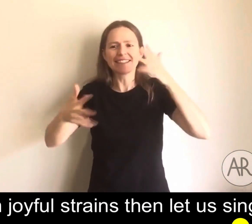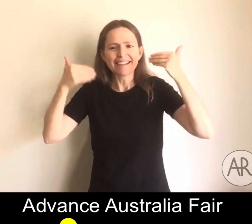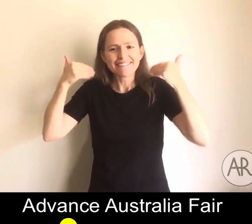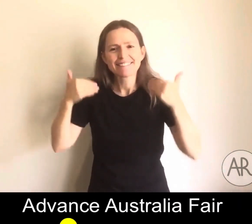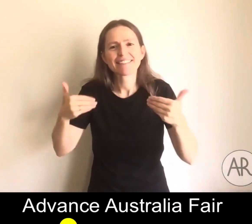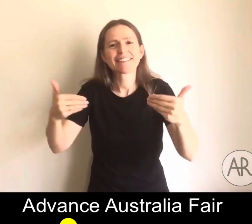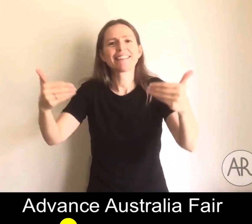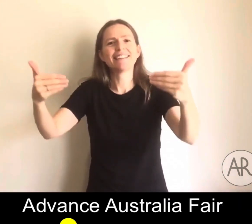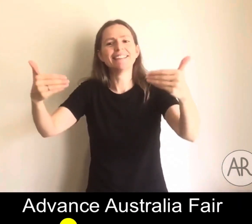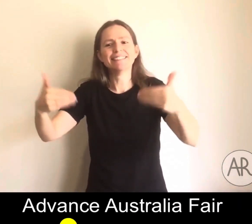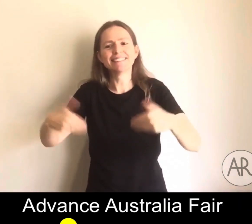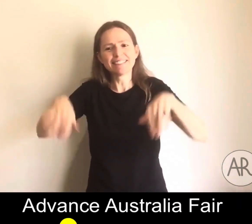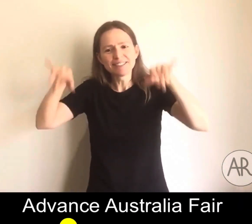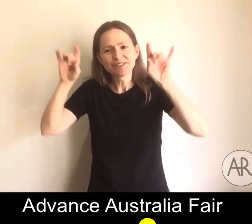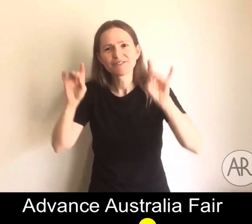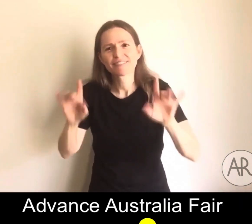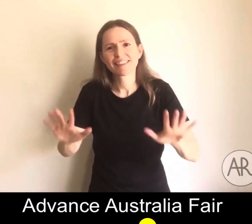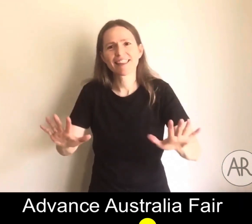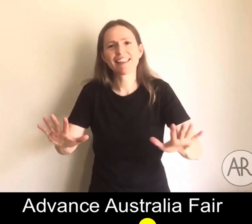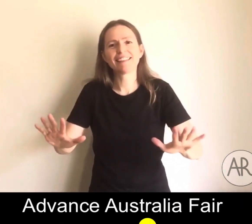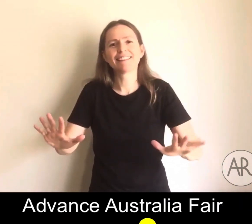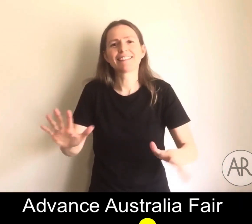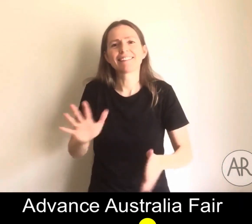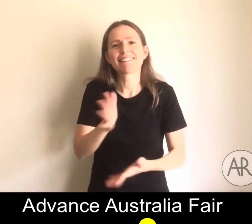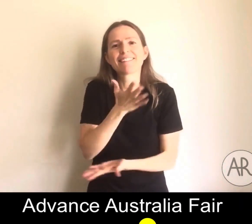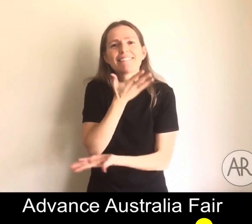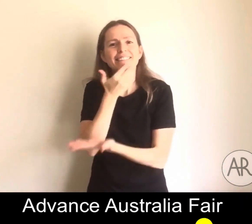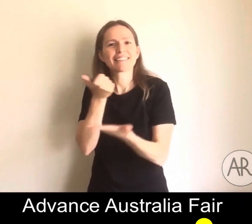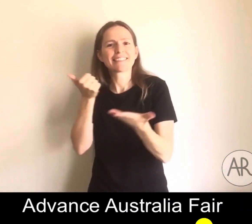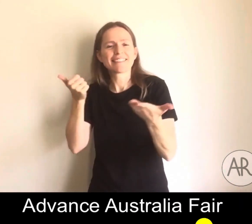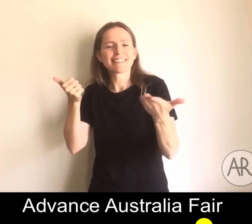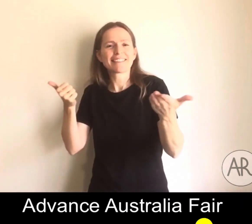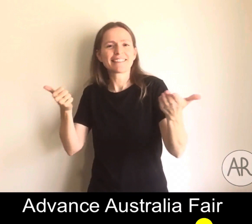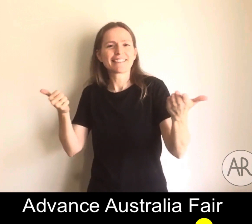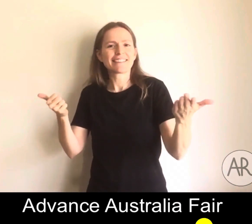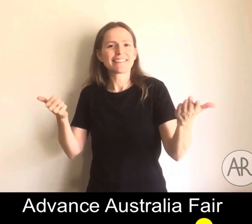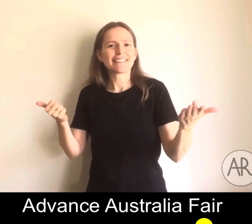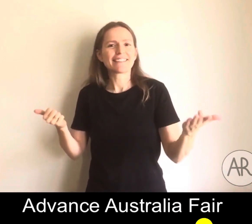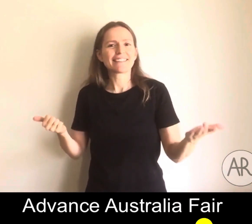sing, advance Australia